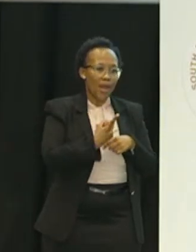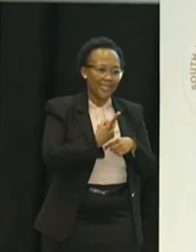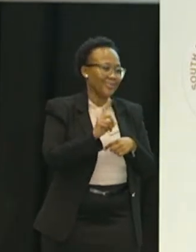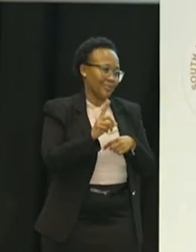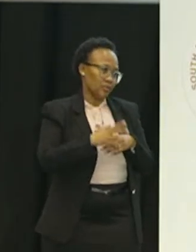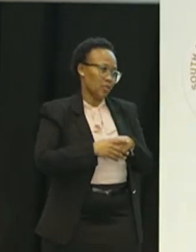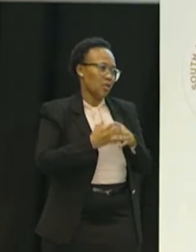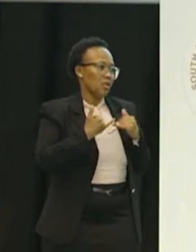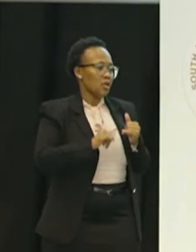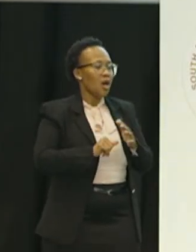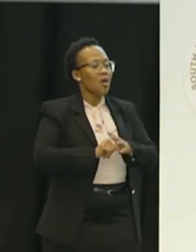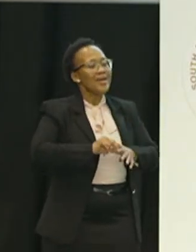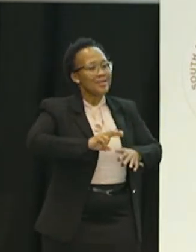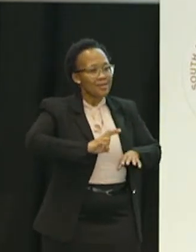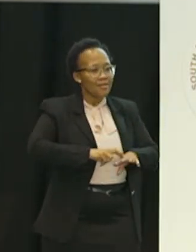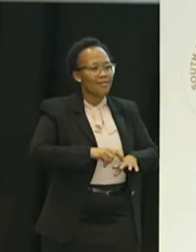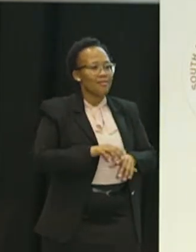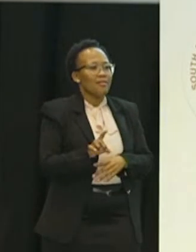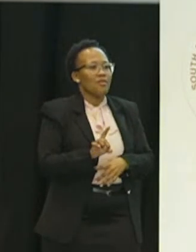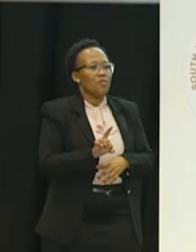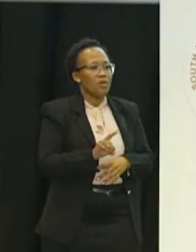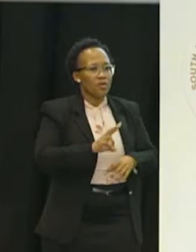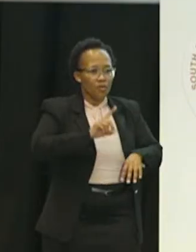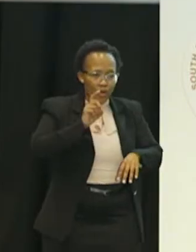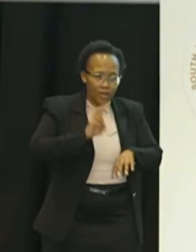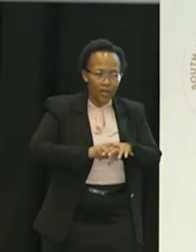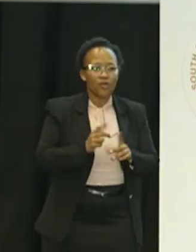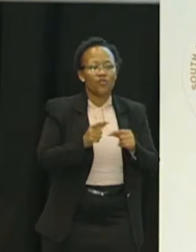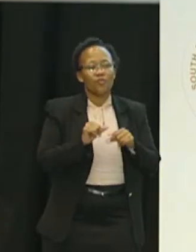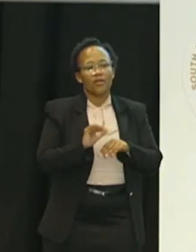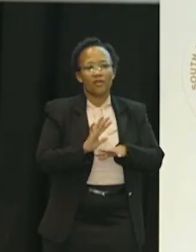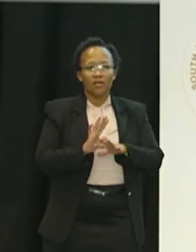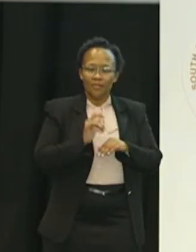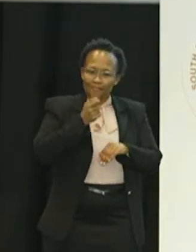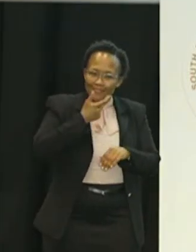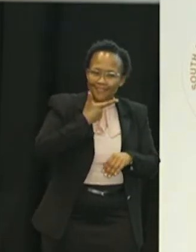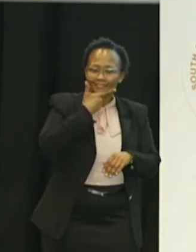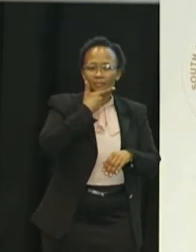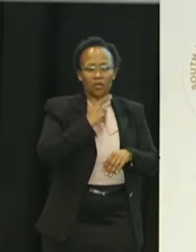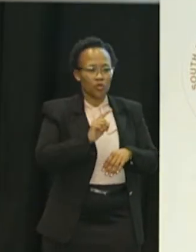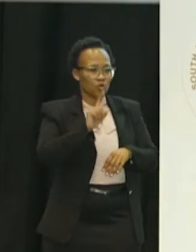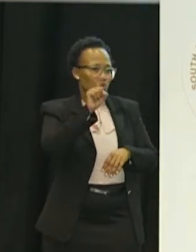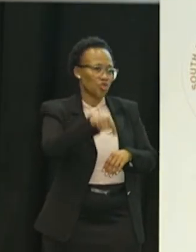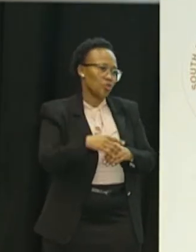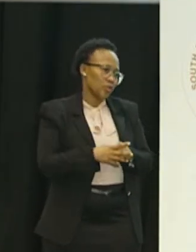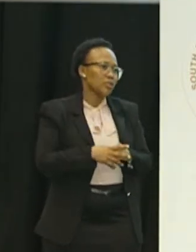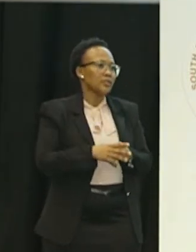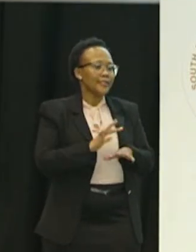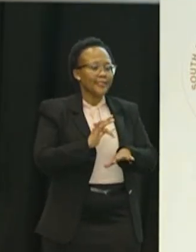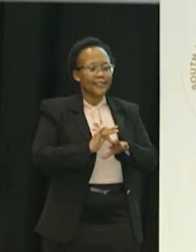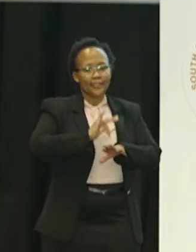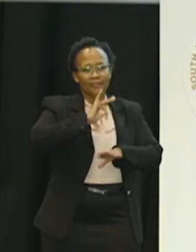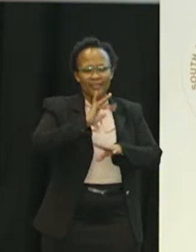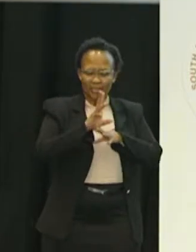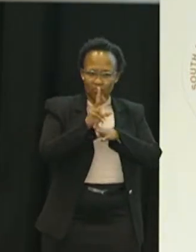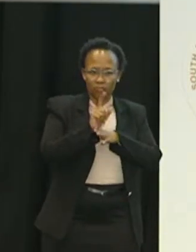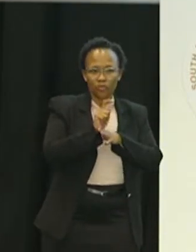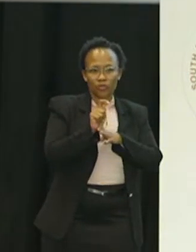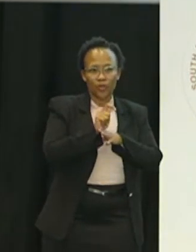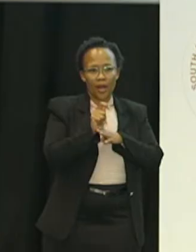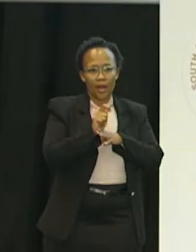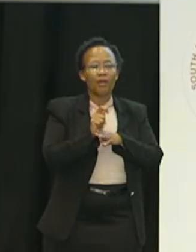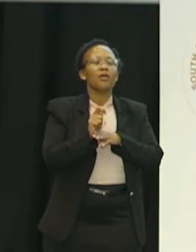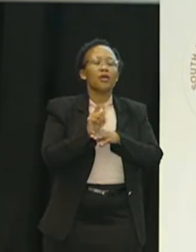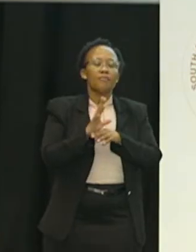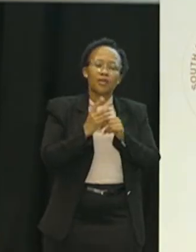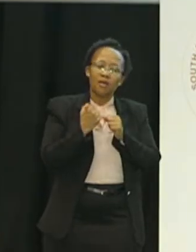it needs to actually be friendly. We know sensitivity training has been going on for decades,